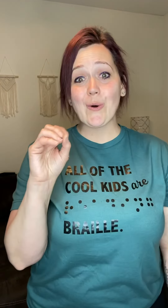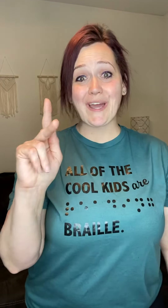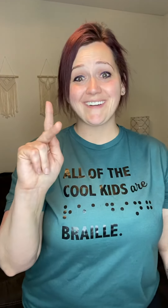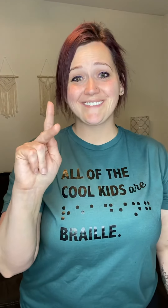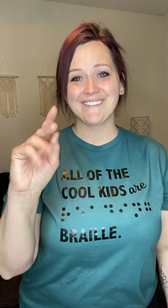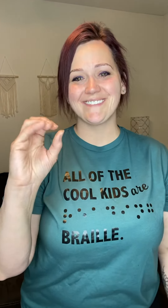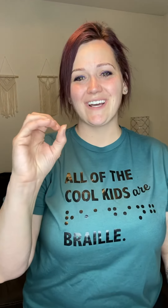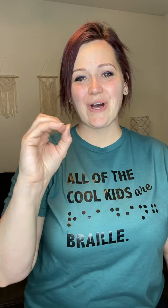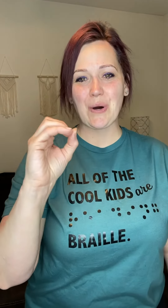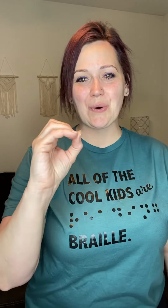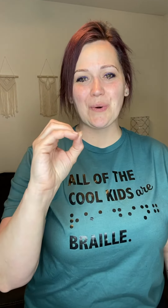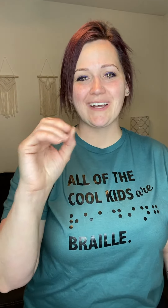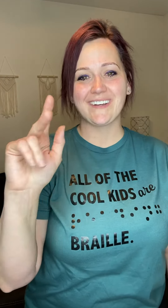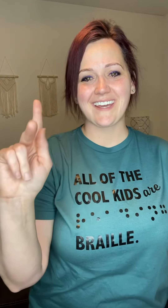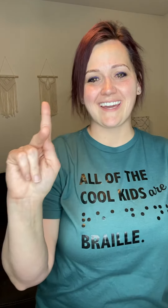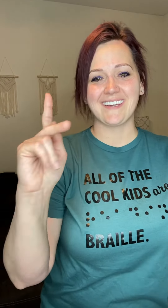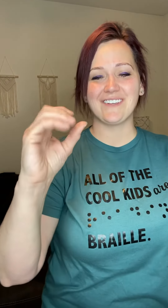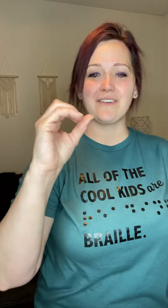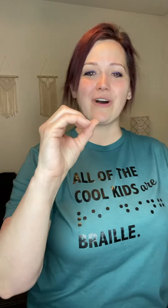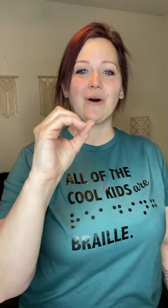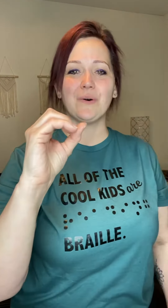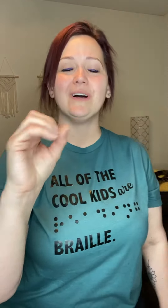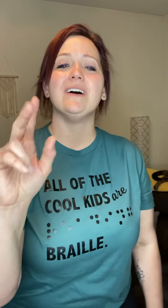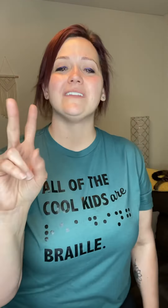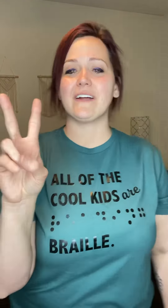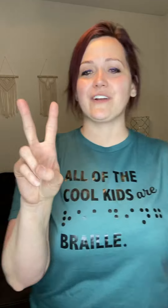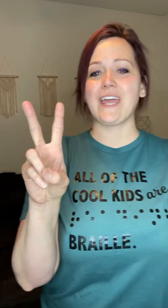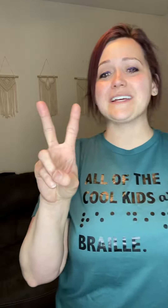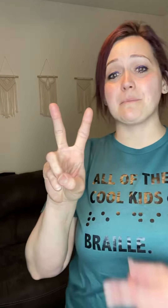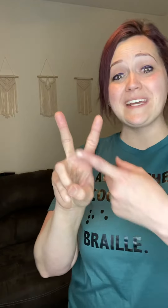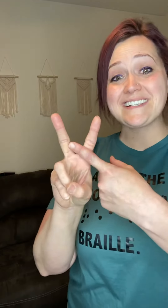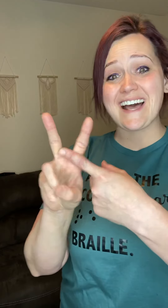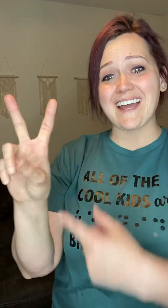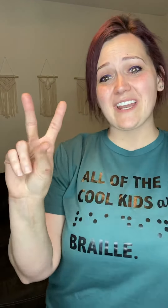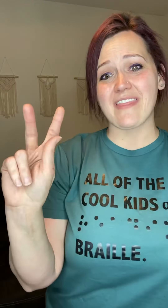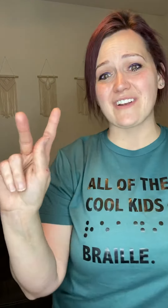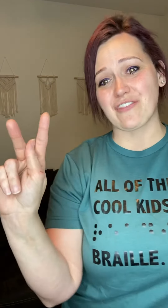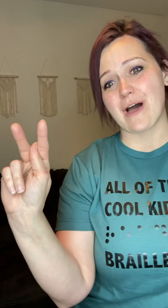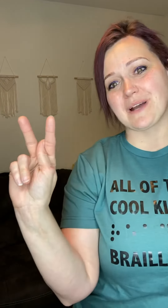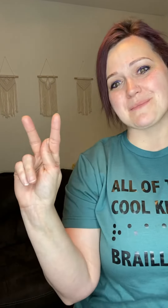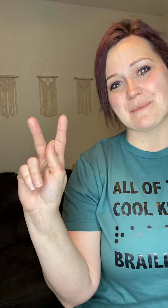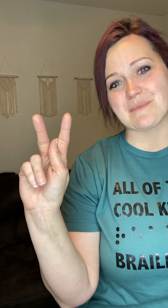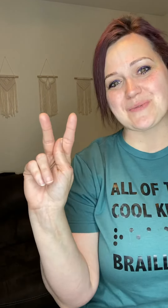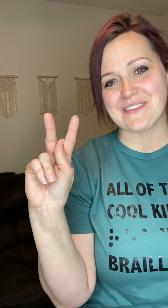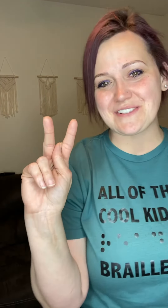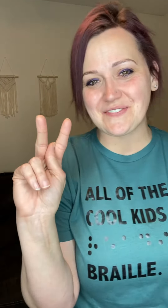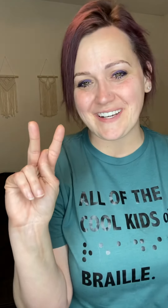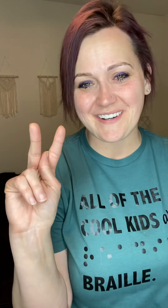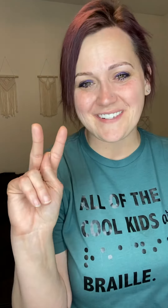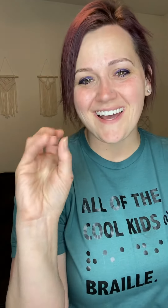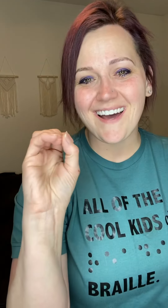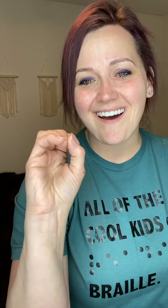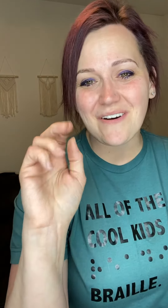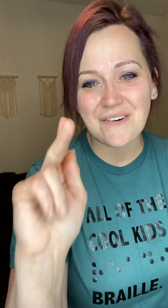Okay. Okay. You have O. The letter K is a peace sign, and then your thumb comes up in between the 2 fingers.